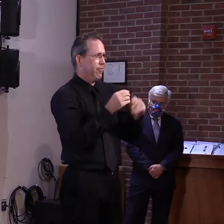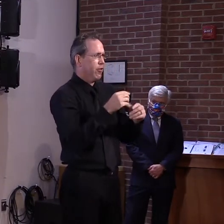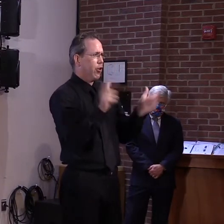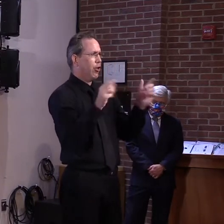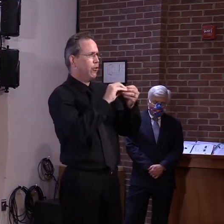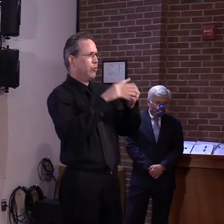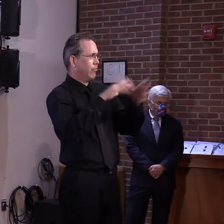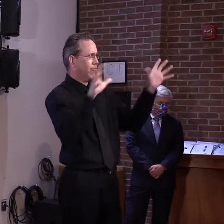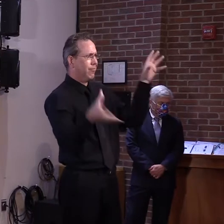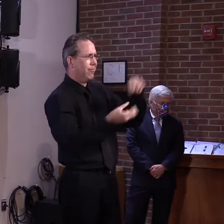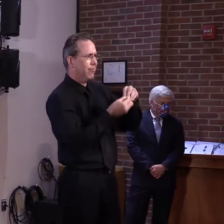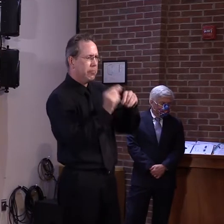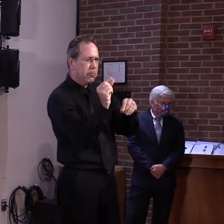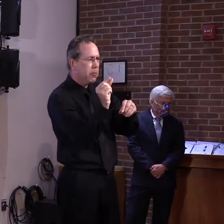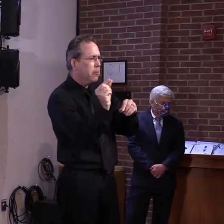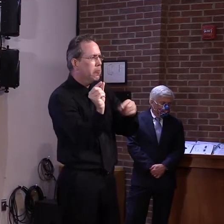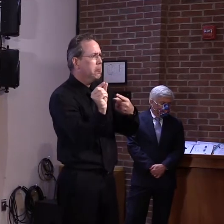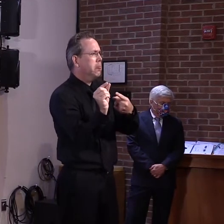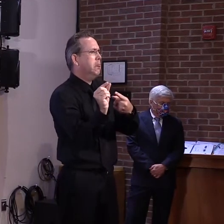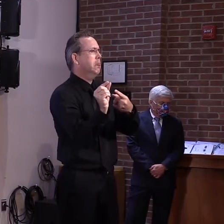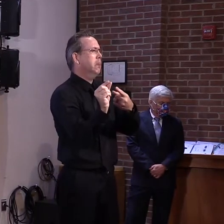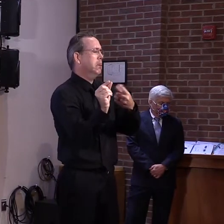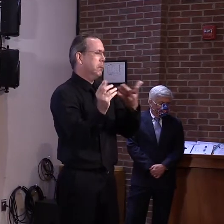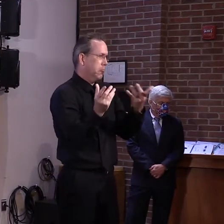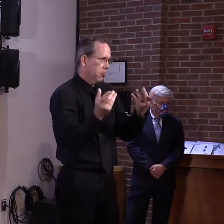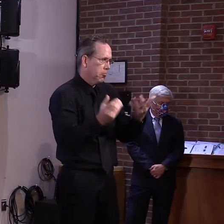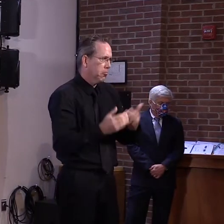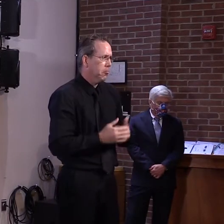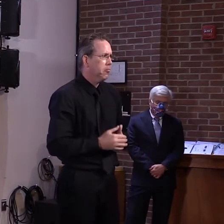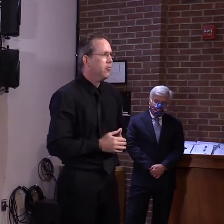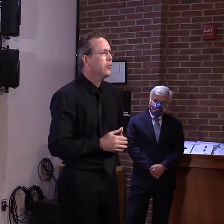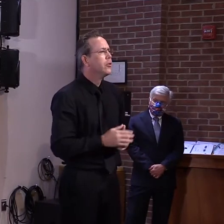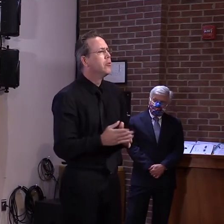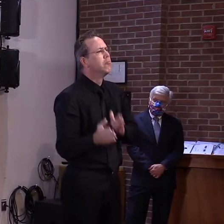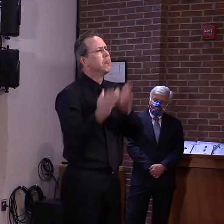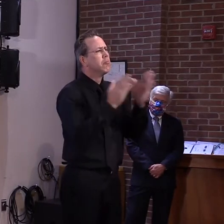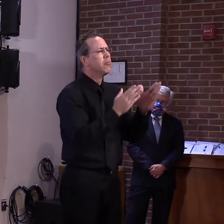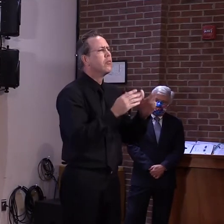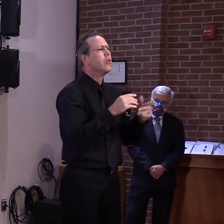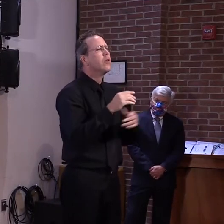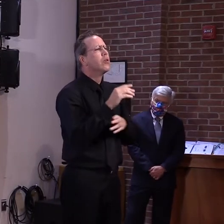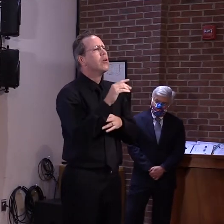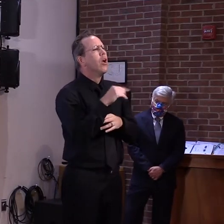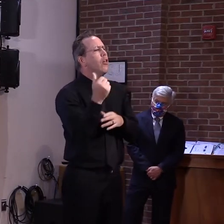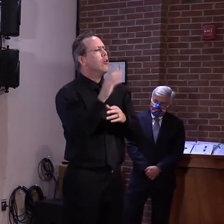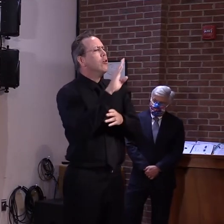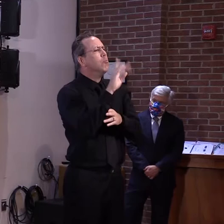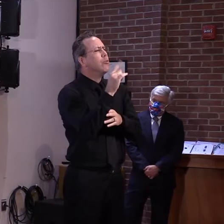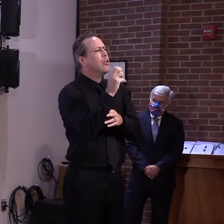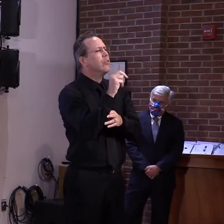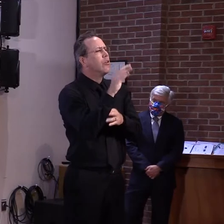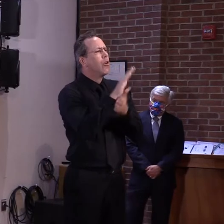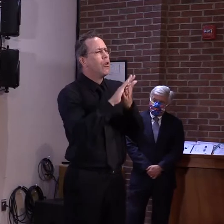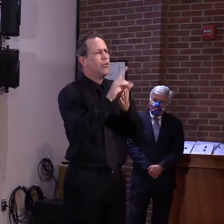in the Burlington area, similarly represented here from a number of colleges in the Burlington area, we did about just under 16,000